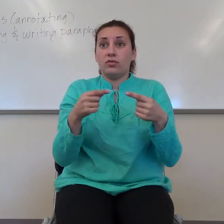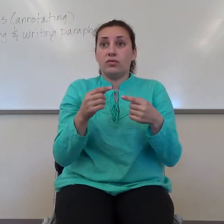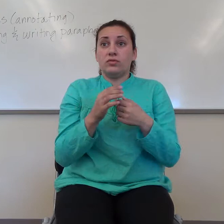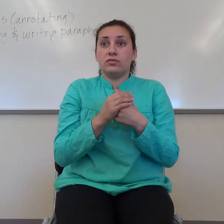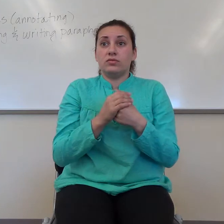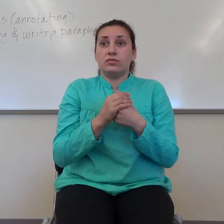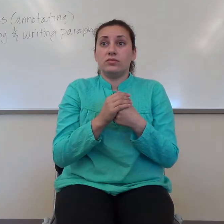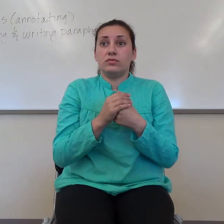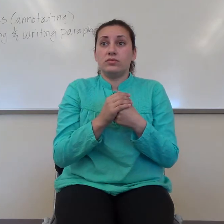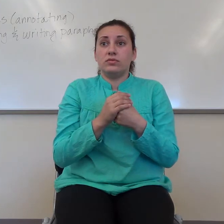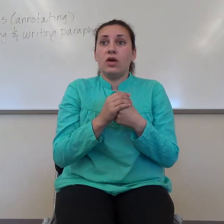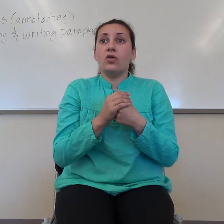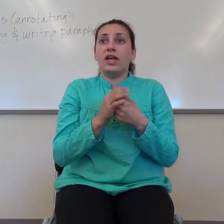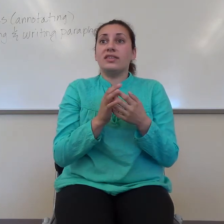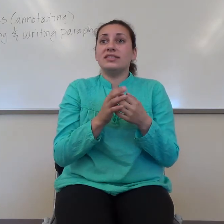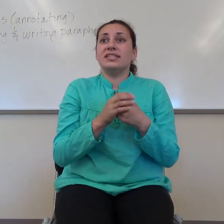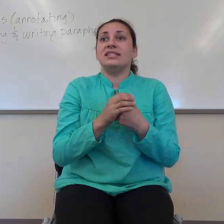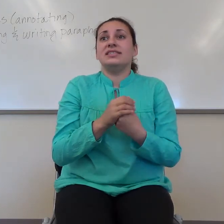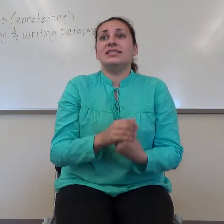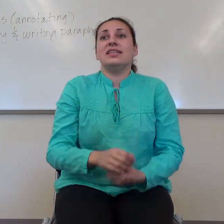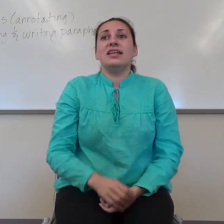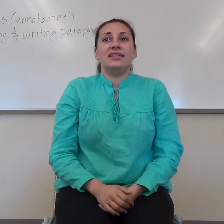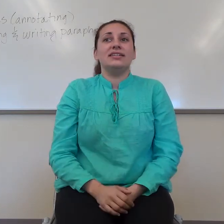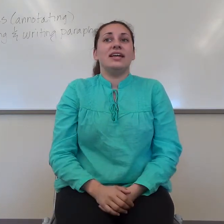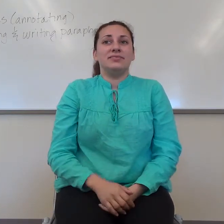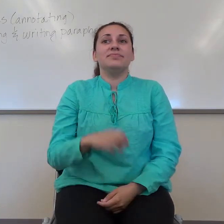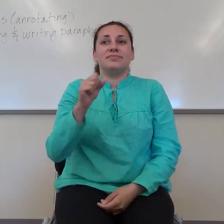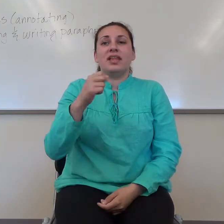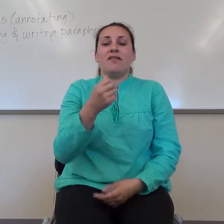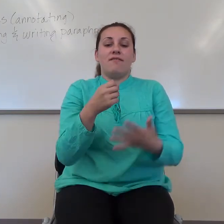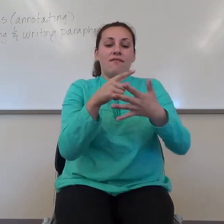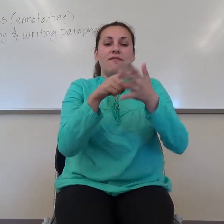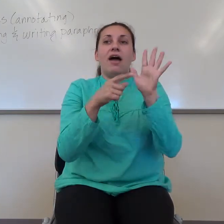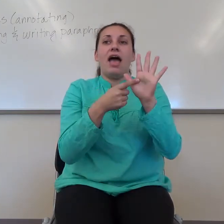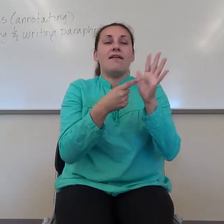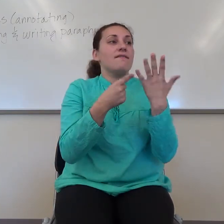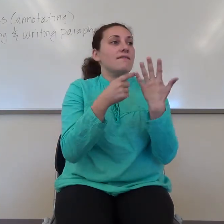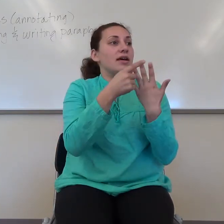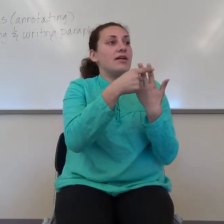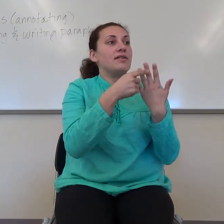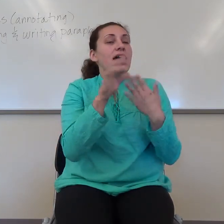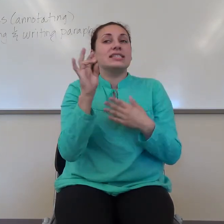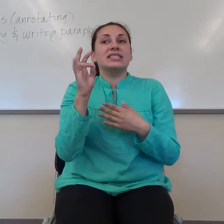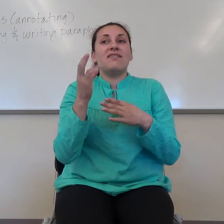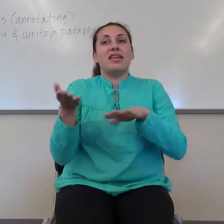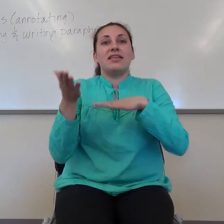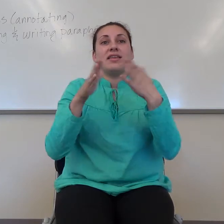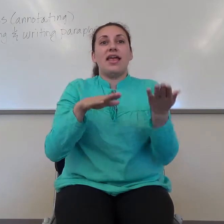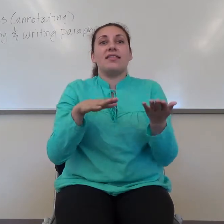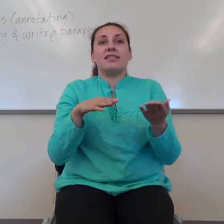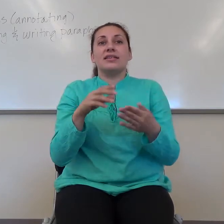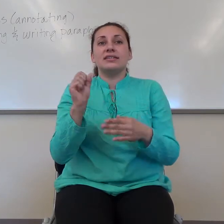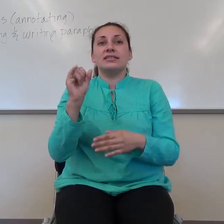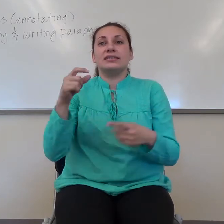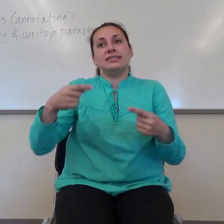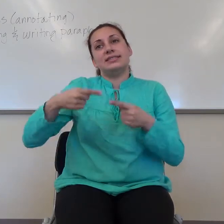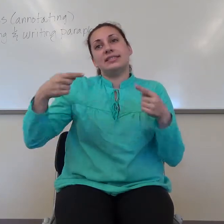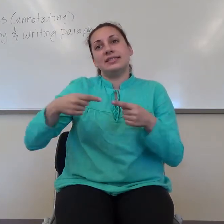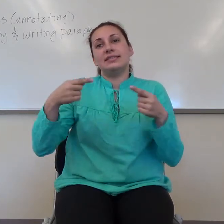deadly sins. Oh, they are the sins. Yeah, those are 5 of the 7 deadly sins. So in some people's minds, like, yeah, I've heard that list before.